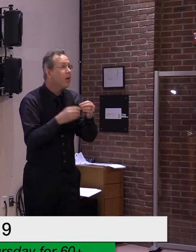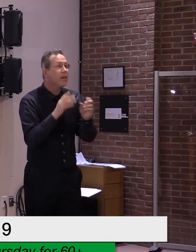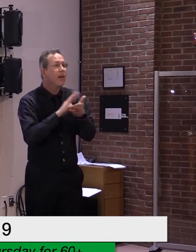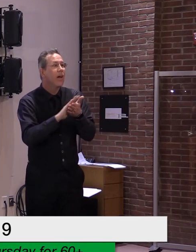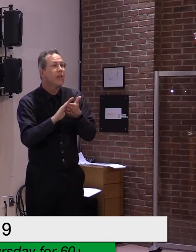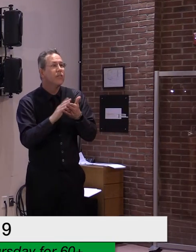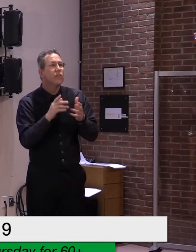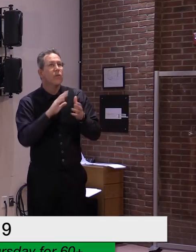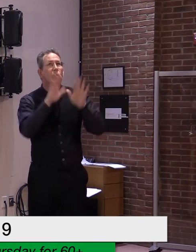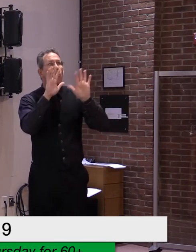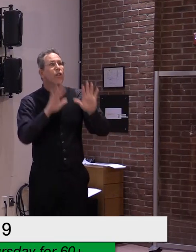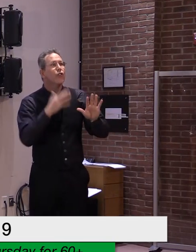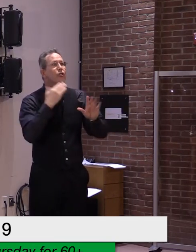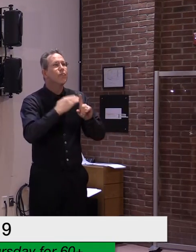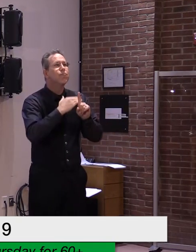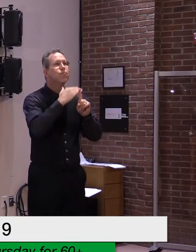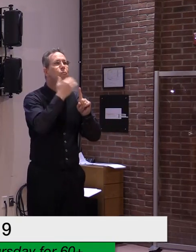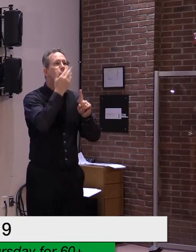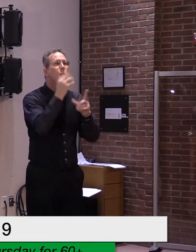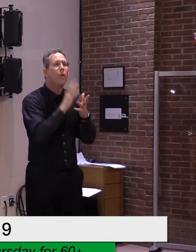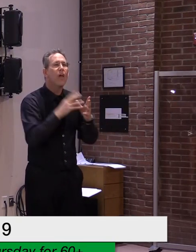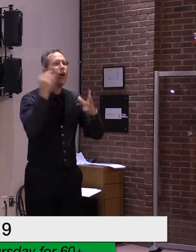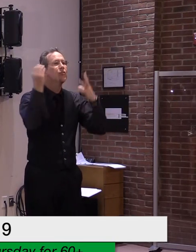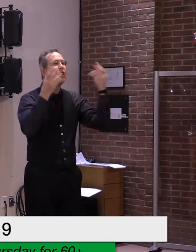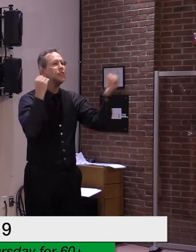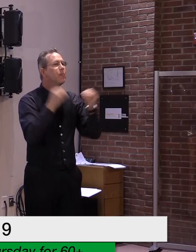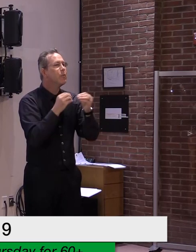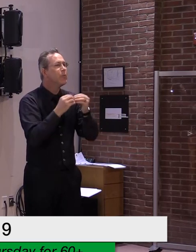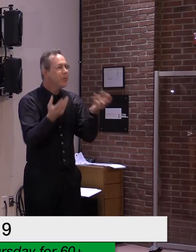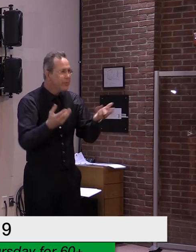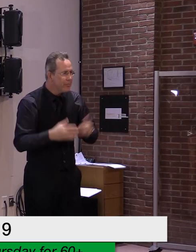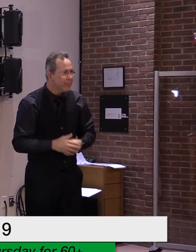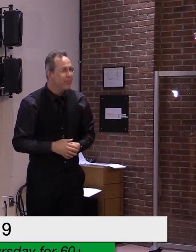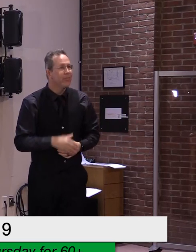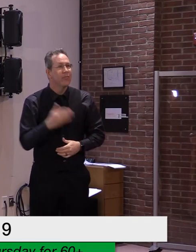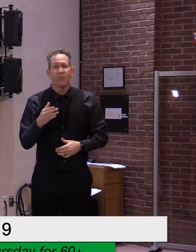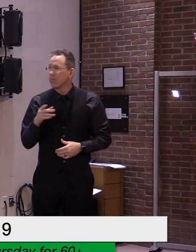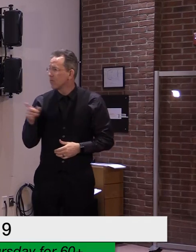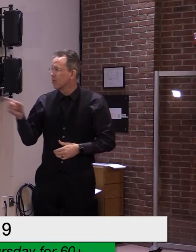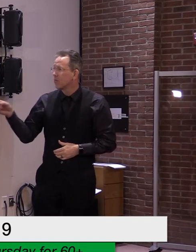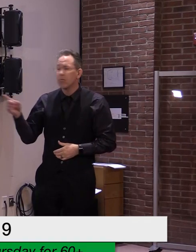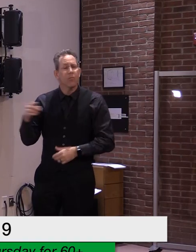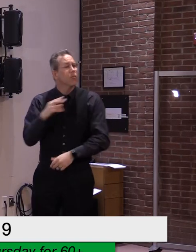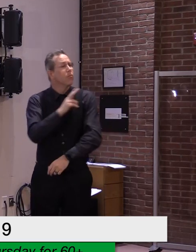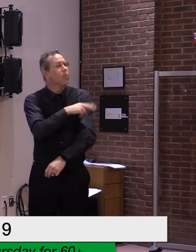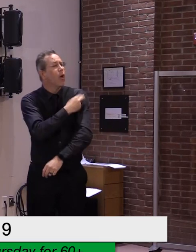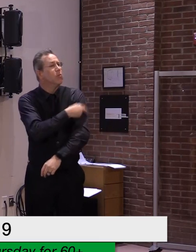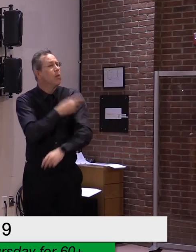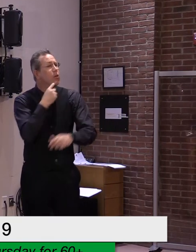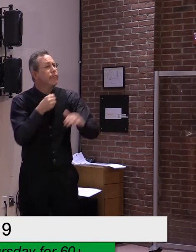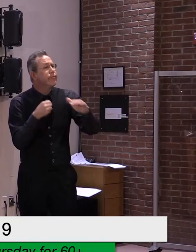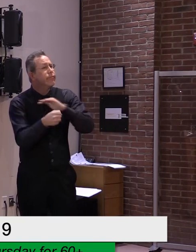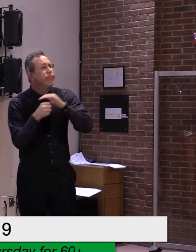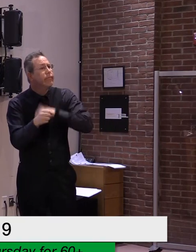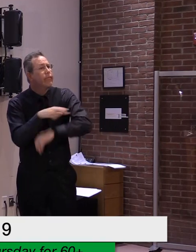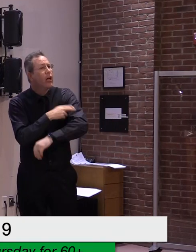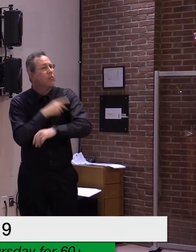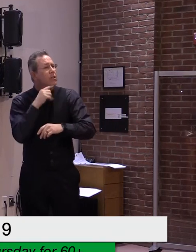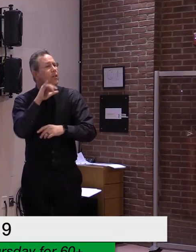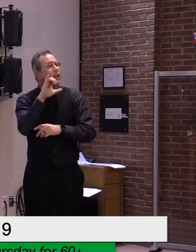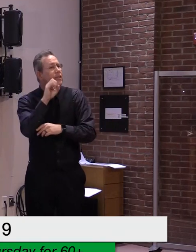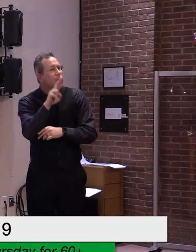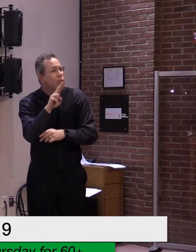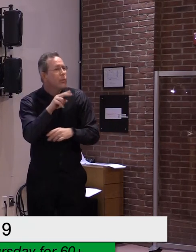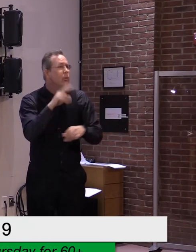safer. Turning to hospitalizations, we are also seeing the favorable impact of vaccinations on this metric as